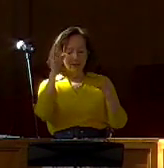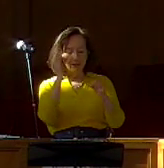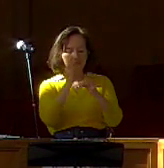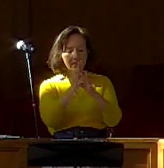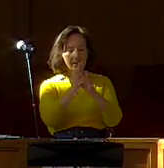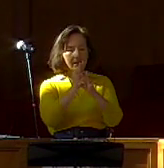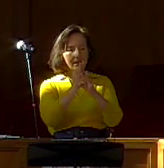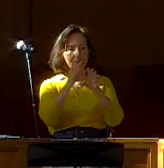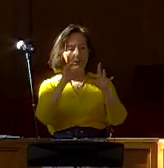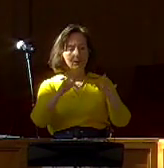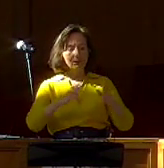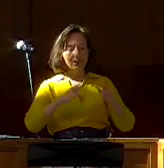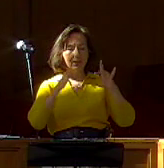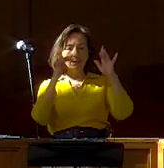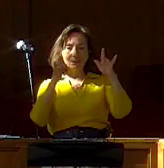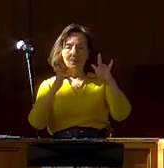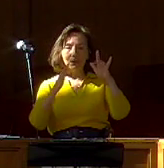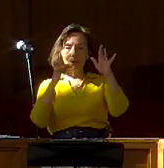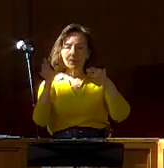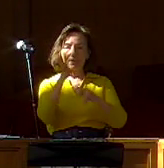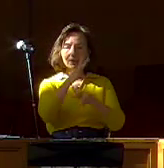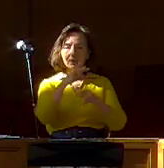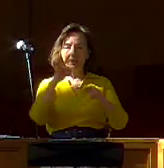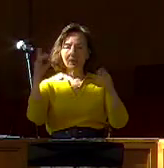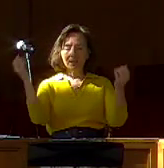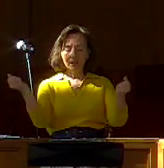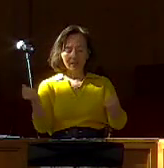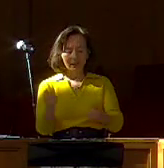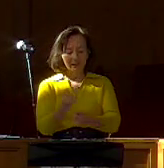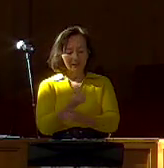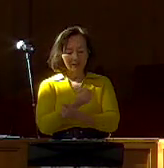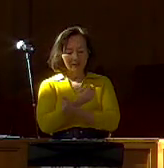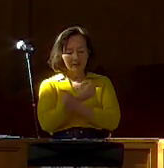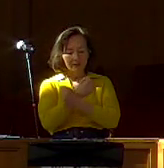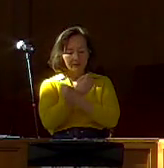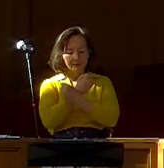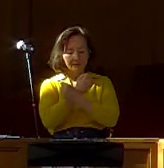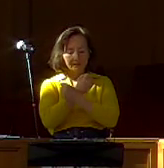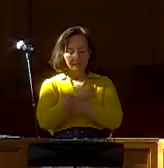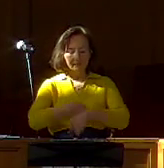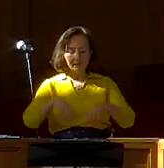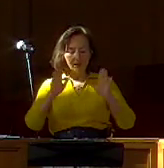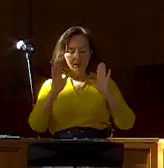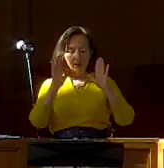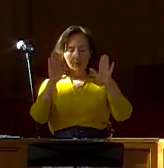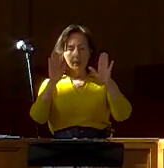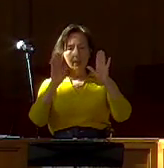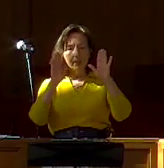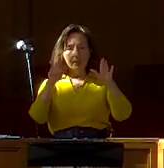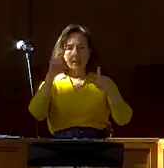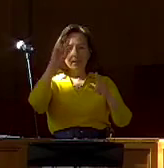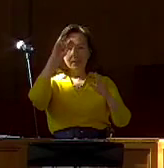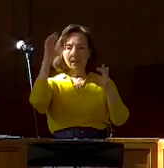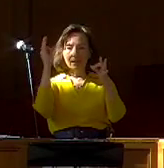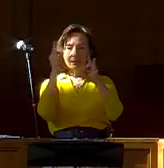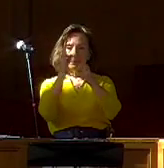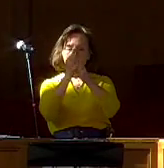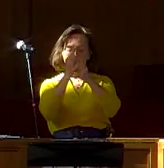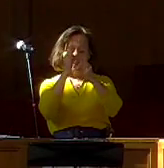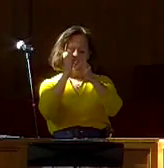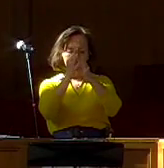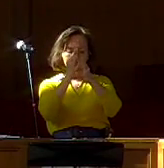great faithfulness, mercy, and love. Great is